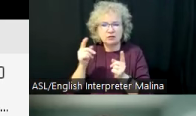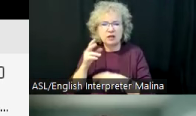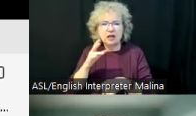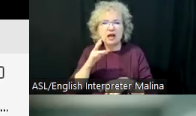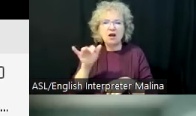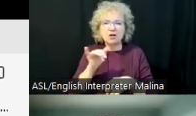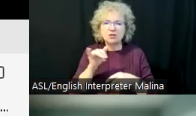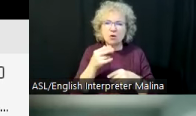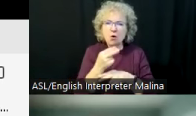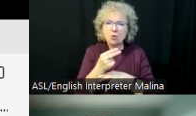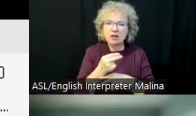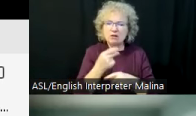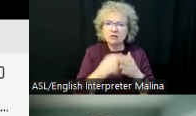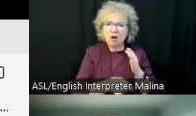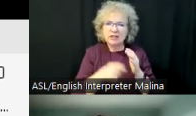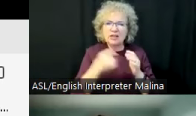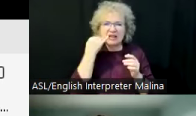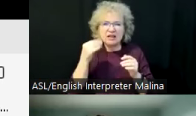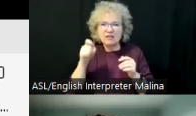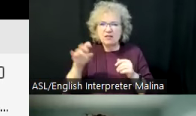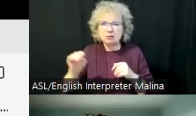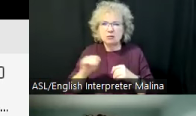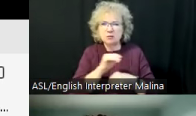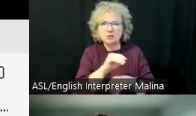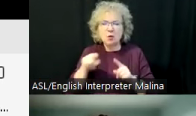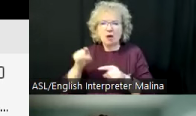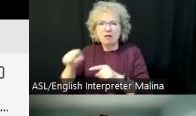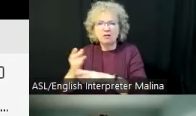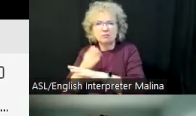place while while that's being done on the home.